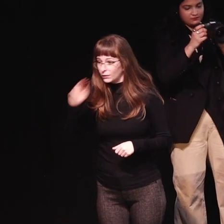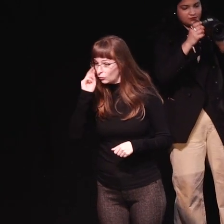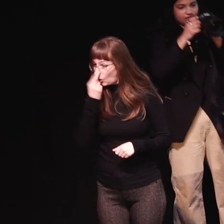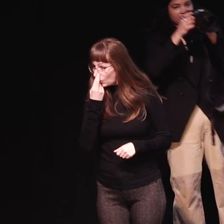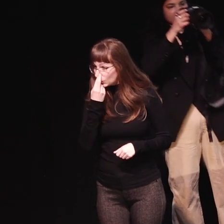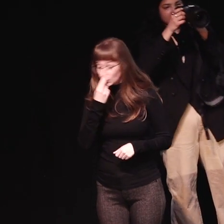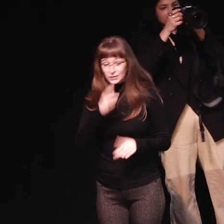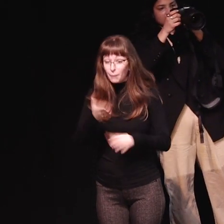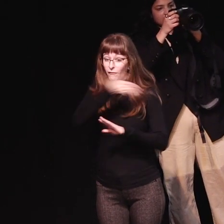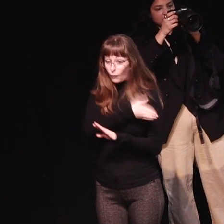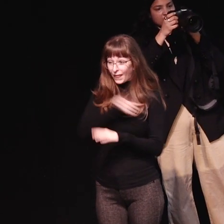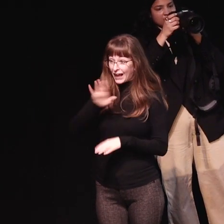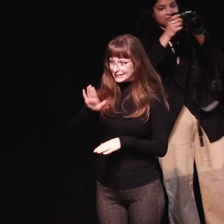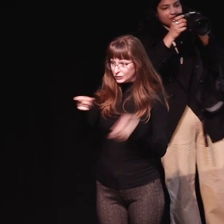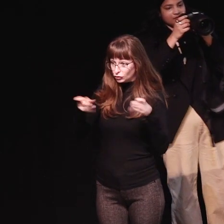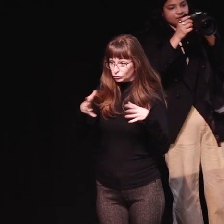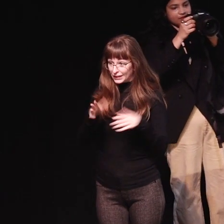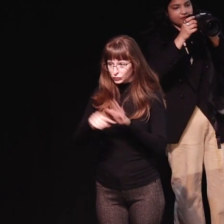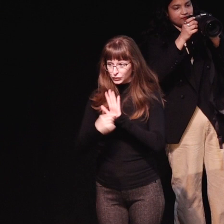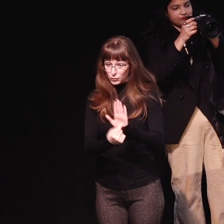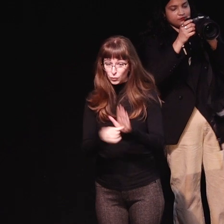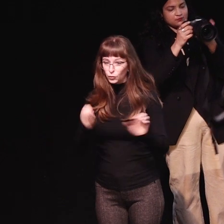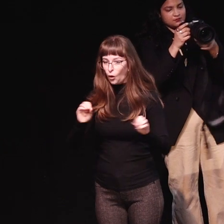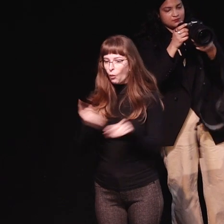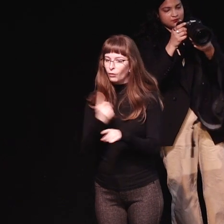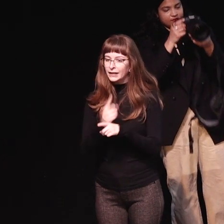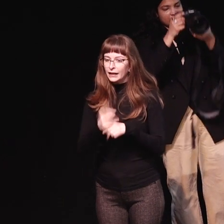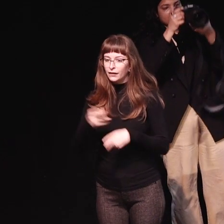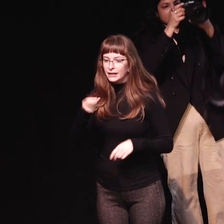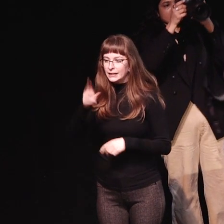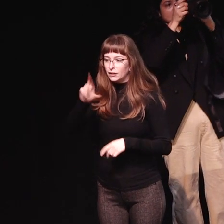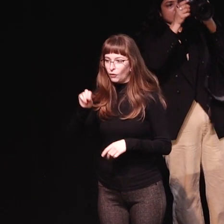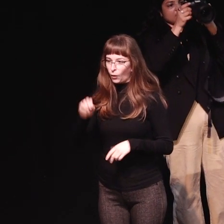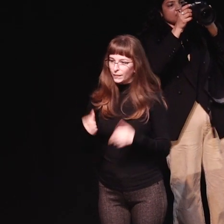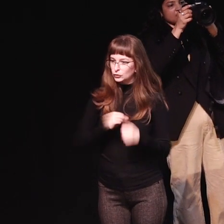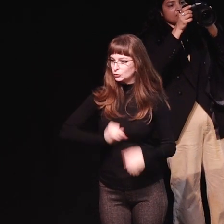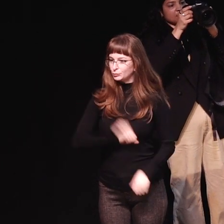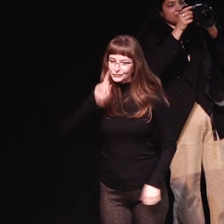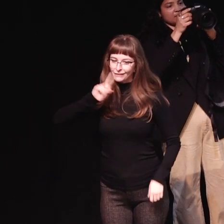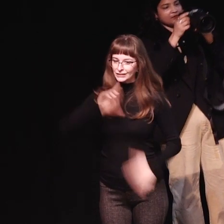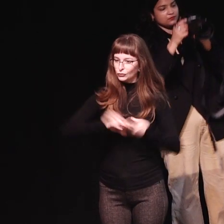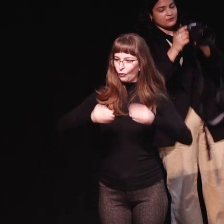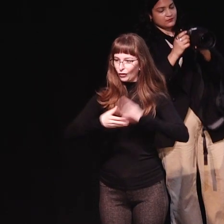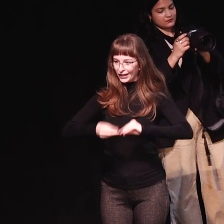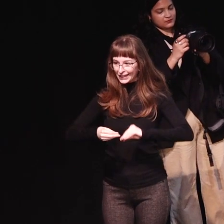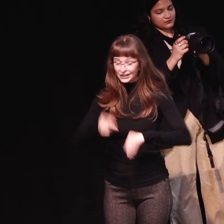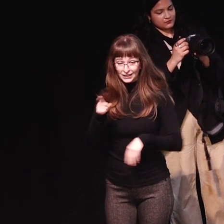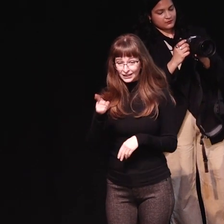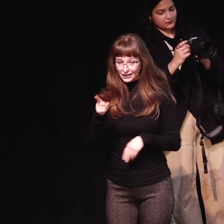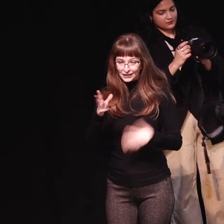directorial debut, No Ordinary Hero, The Super Deafy Story. He's a legend of stage and screen, starred in the